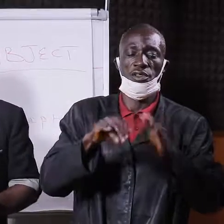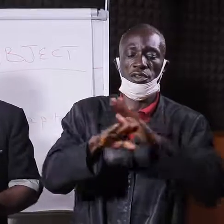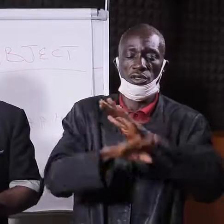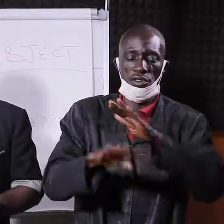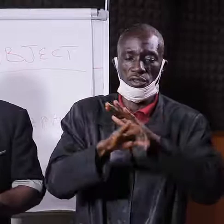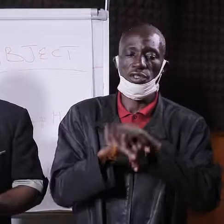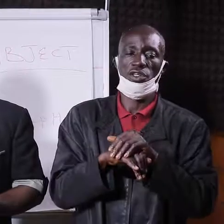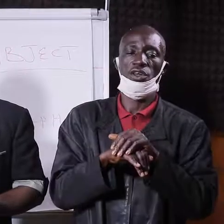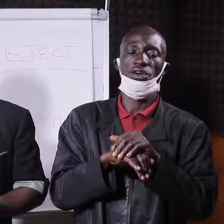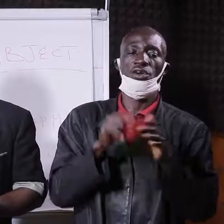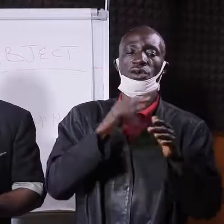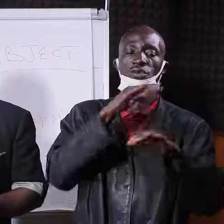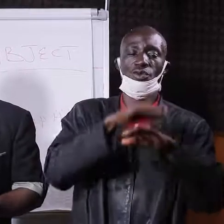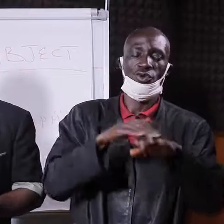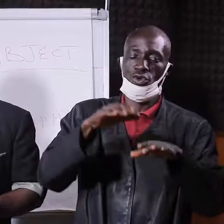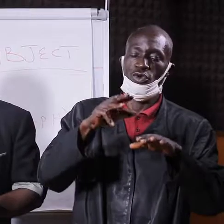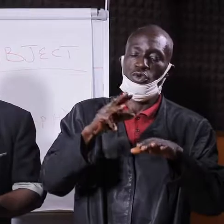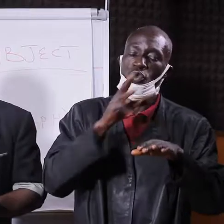Underground, there is what we call water table.